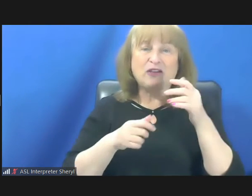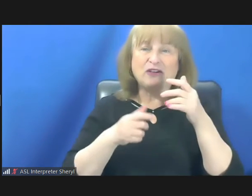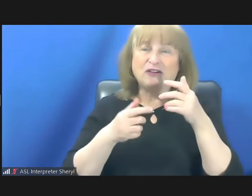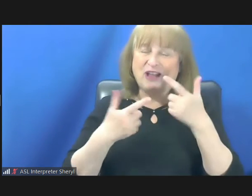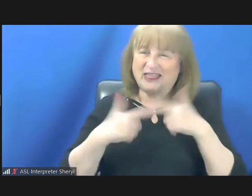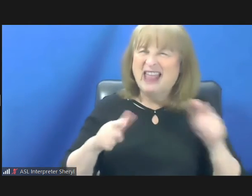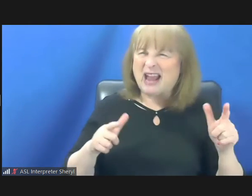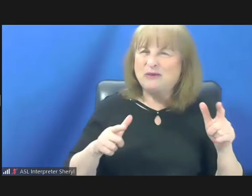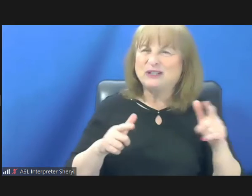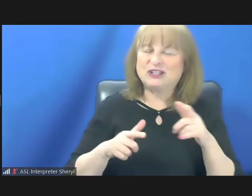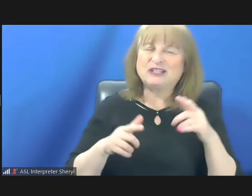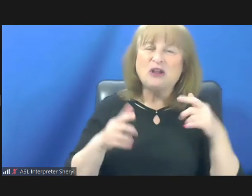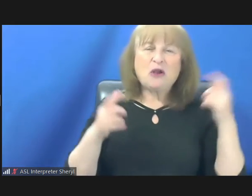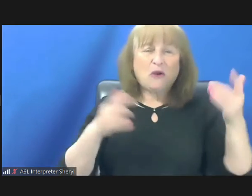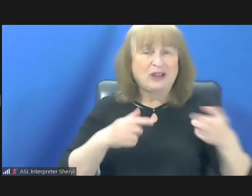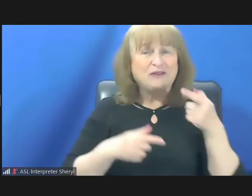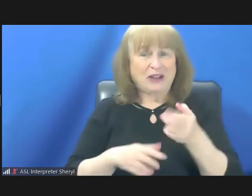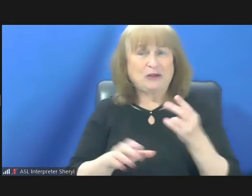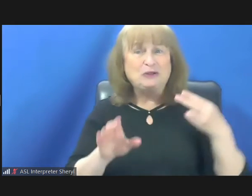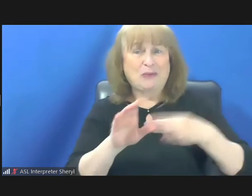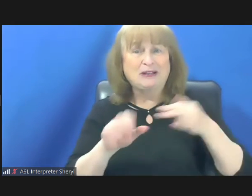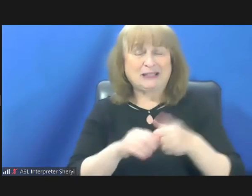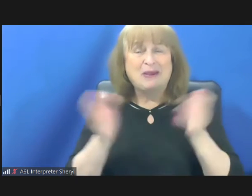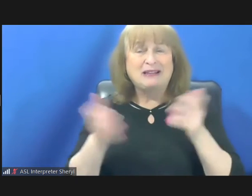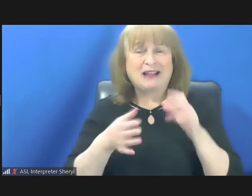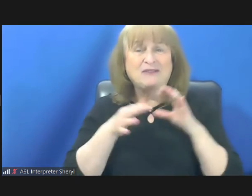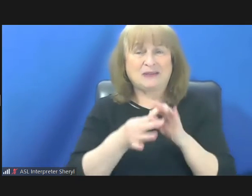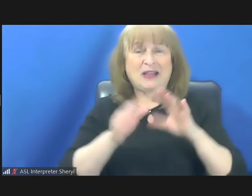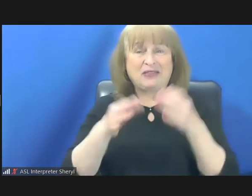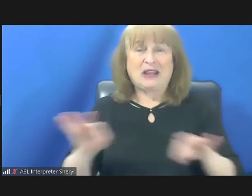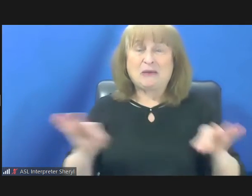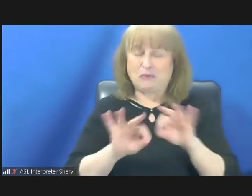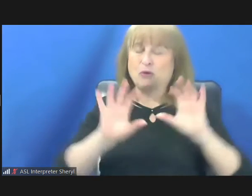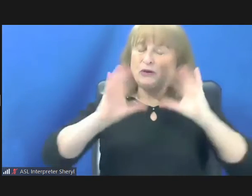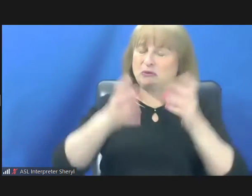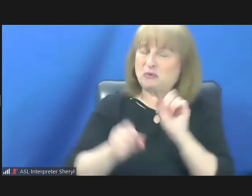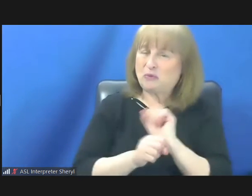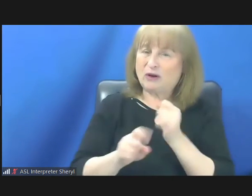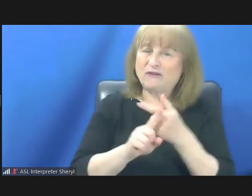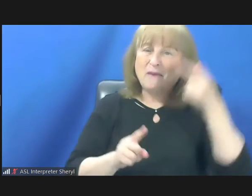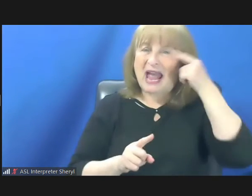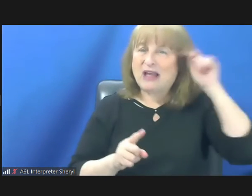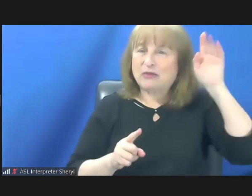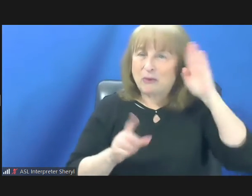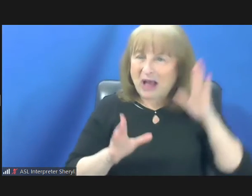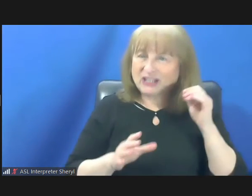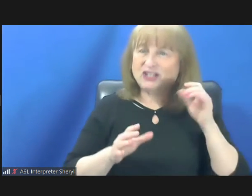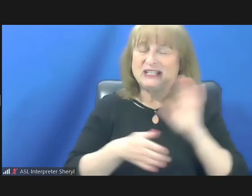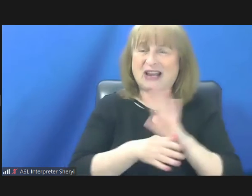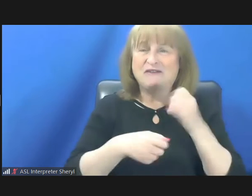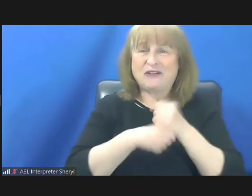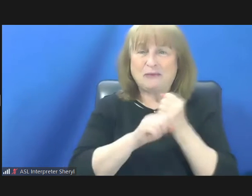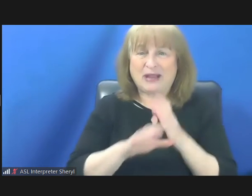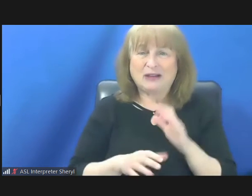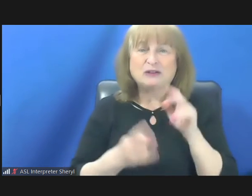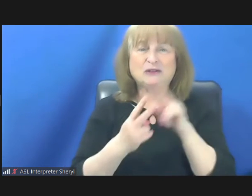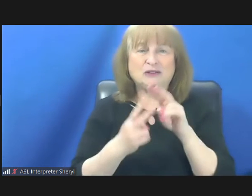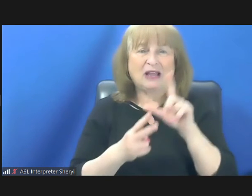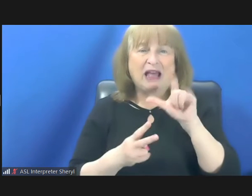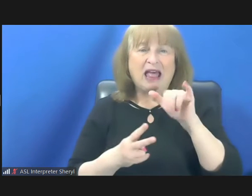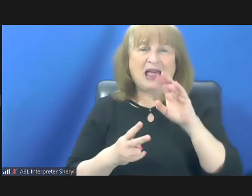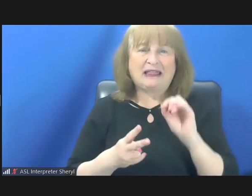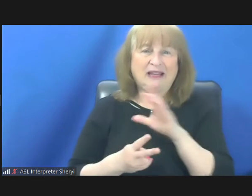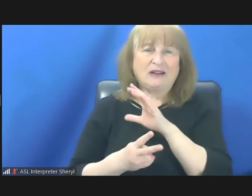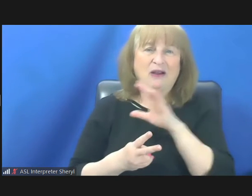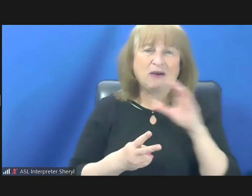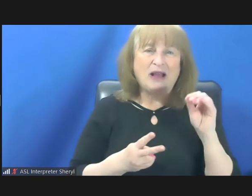Today, we invite you to participate in a conversation about the important body of work by anthropologists and filmmakers Lina Fruzzeti and Ákos